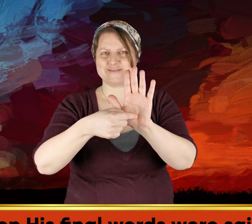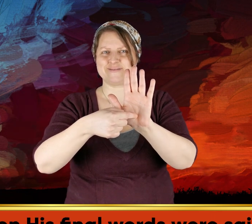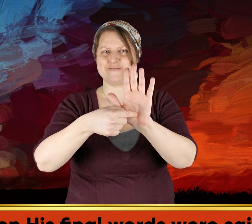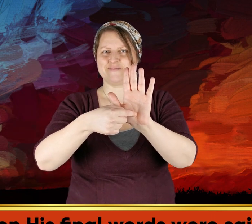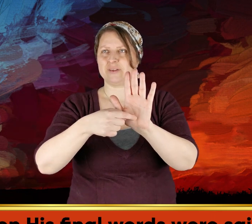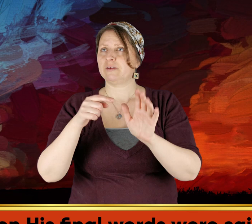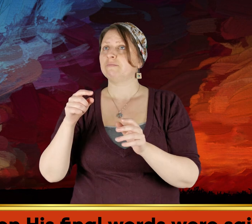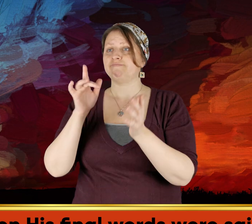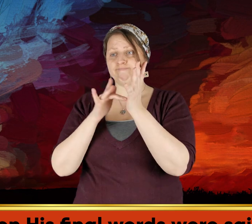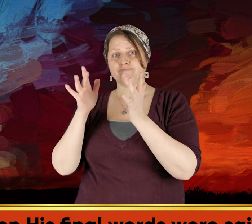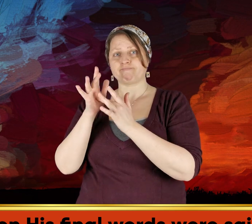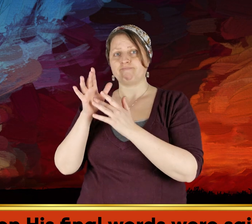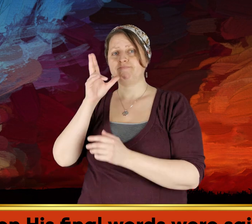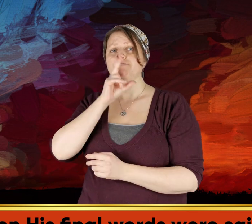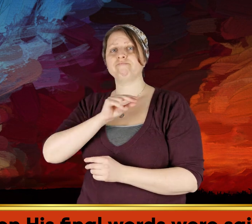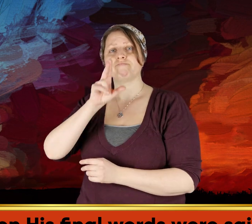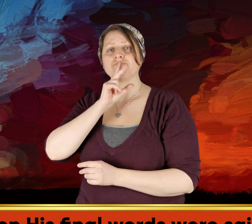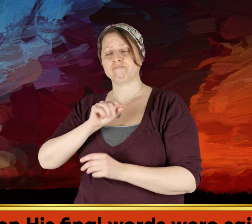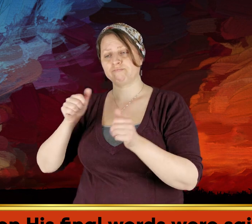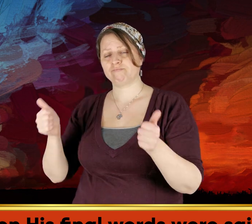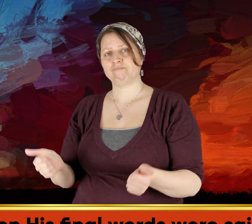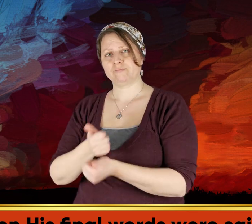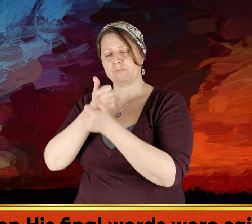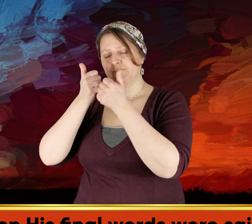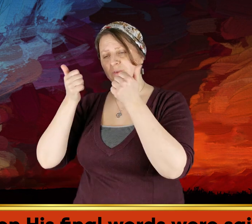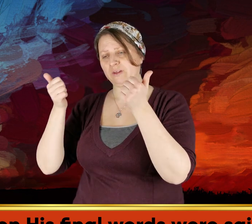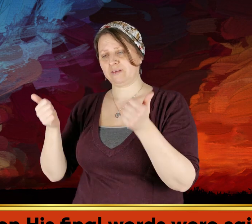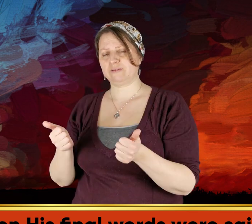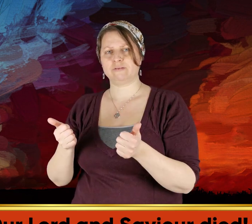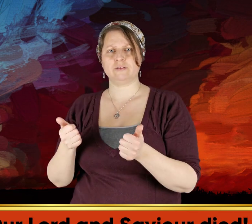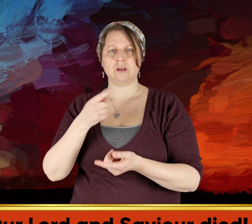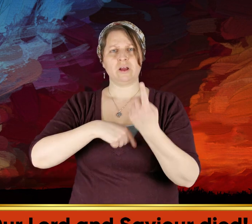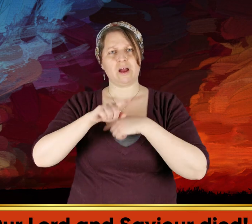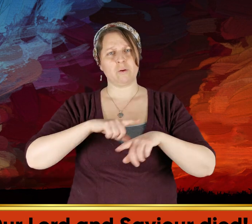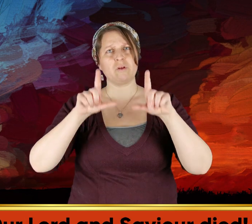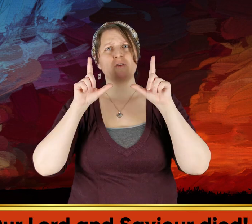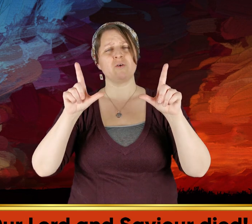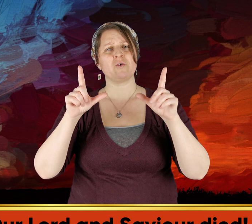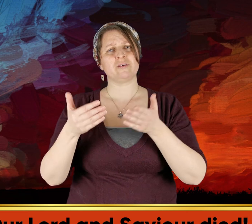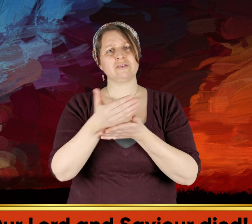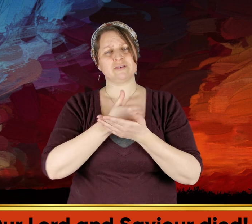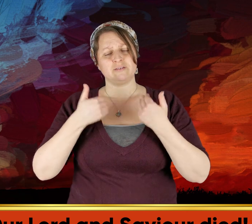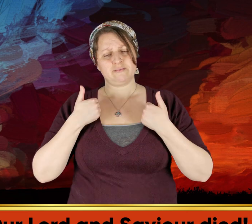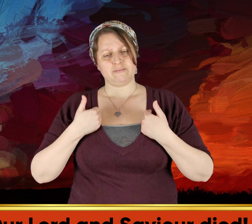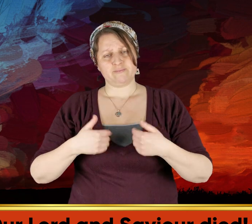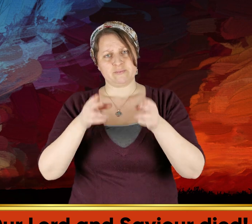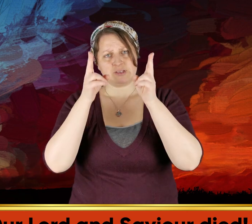His final words were said Our Lord and Saviour died